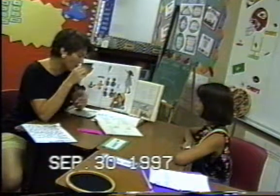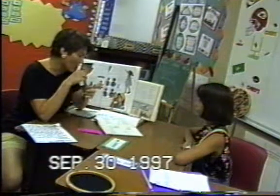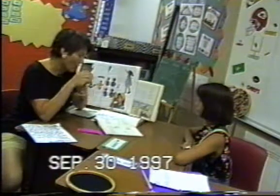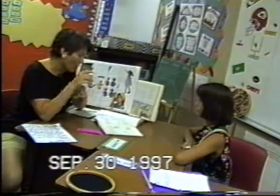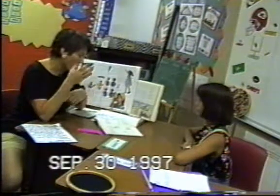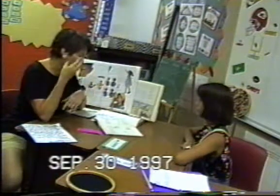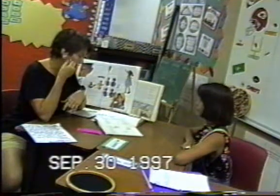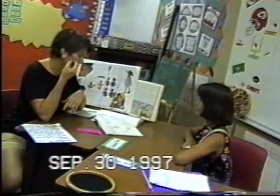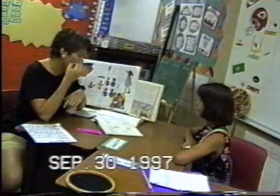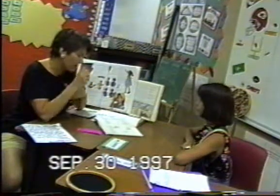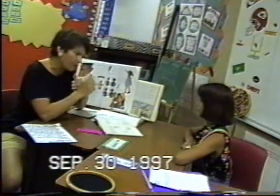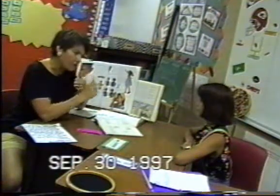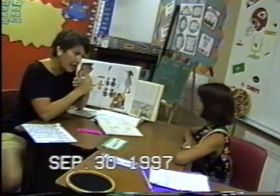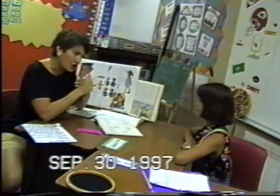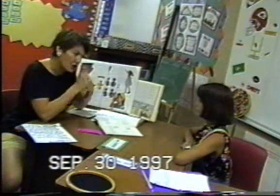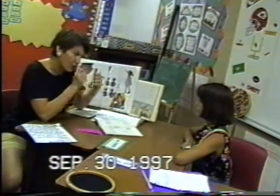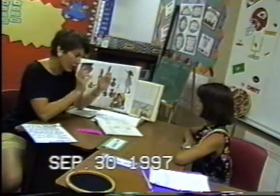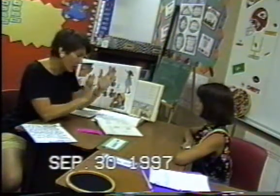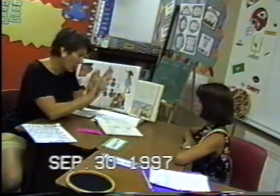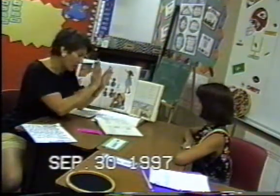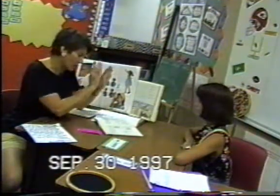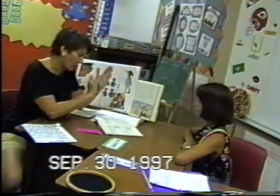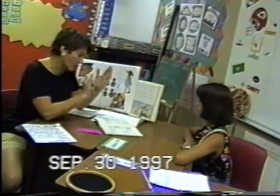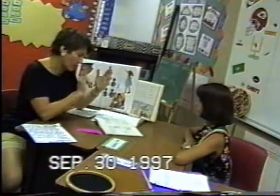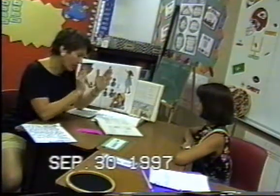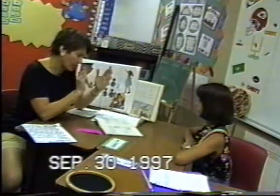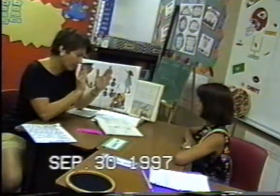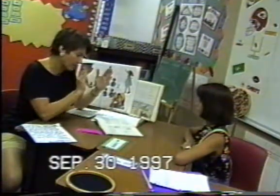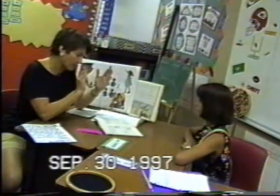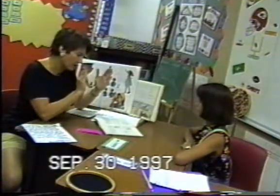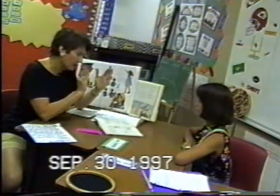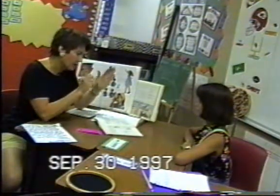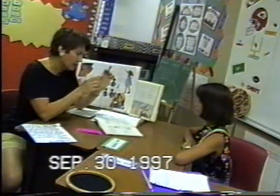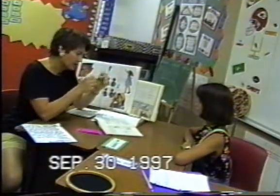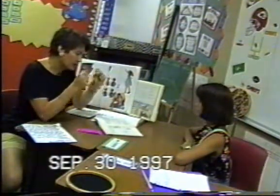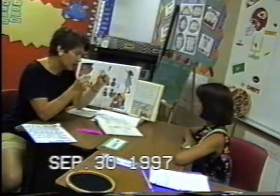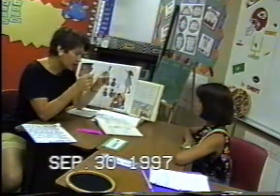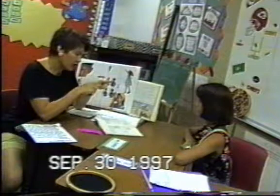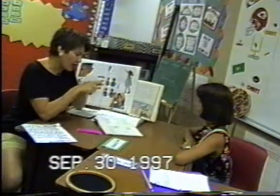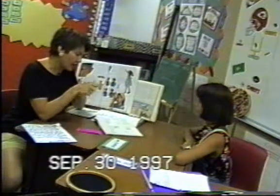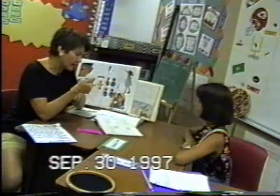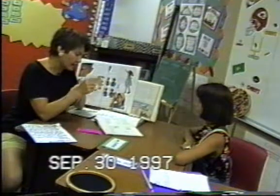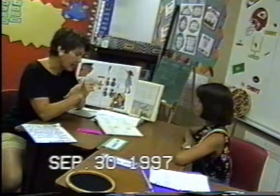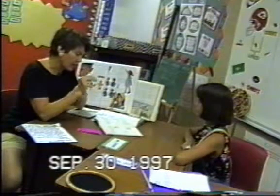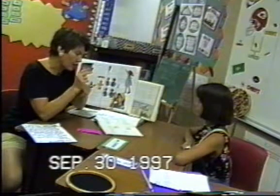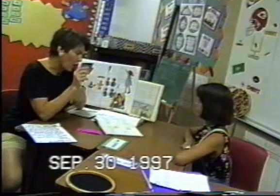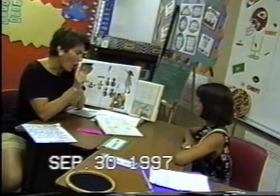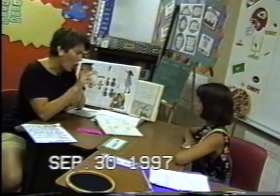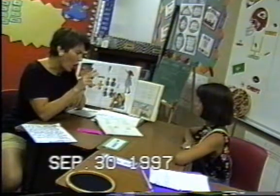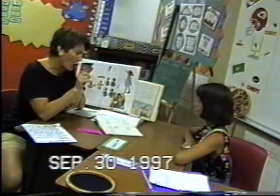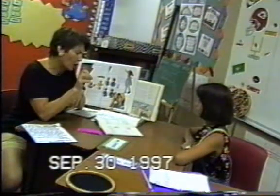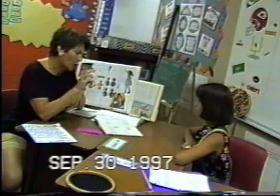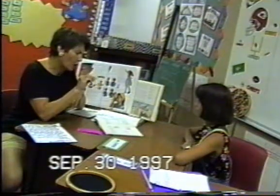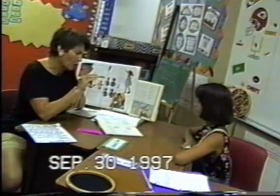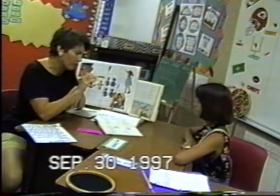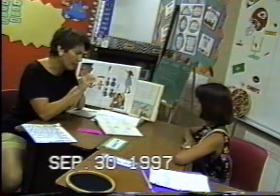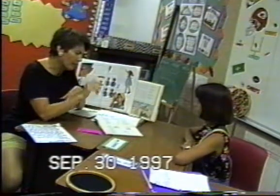trees, or the sound of danger approaching, such as an